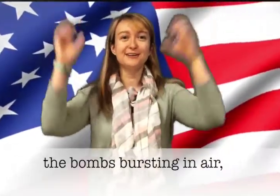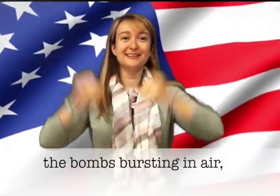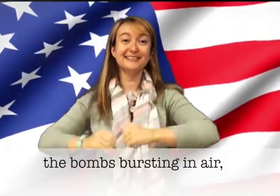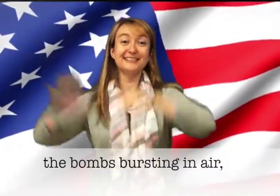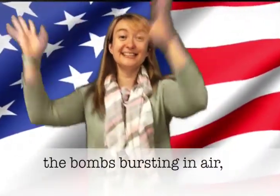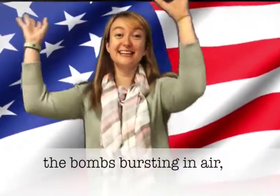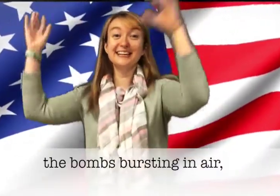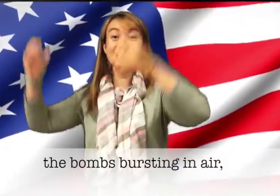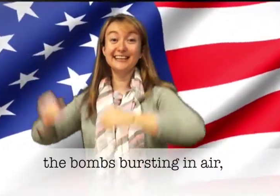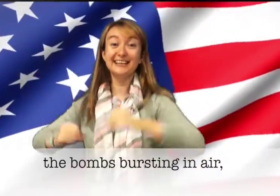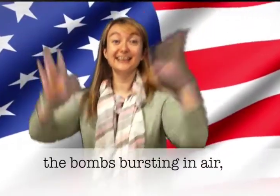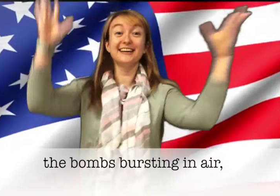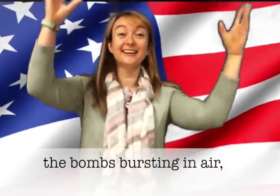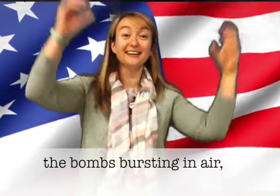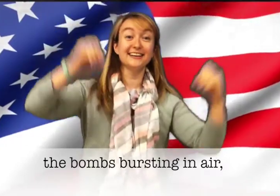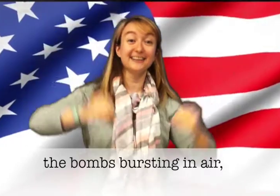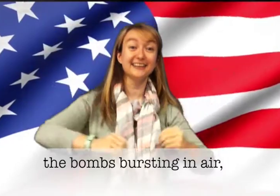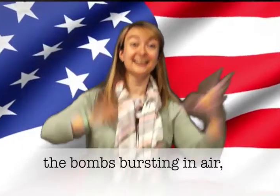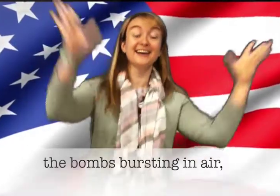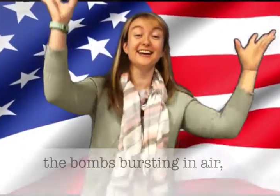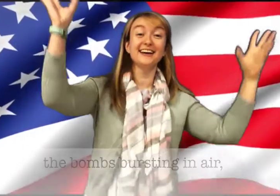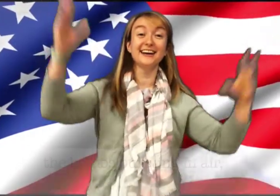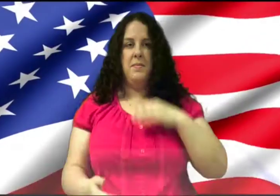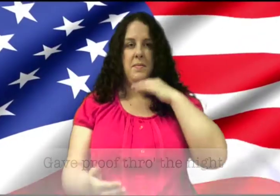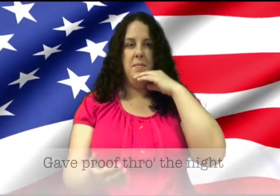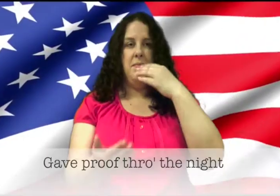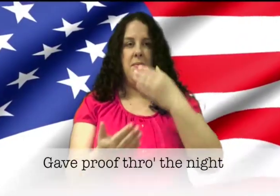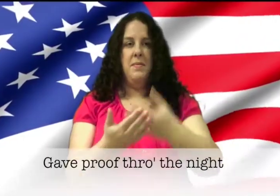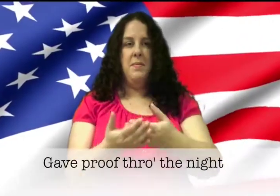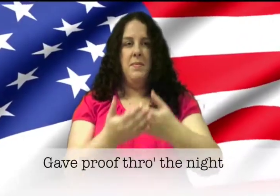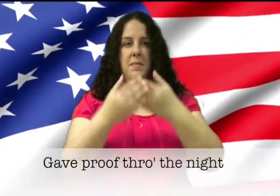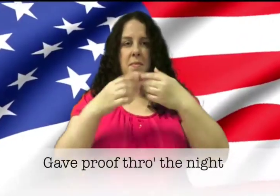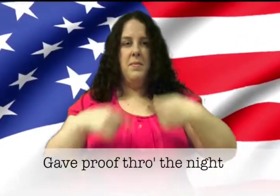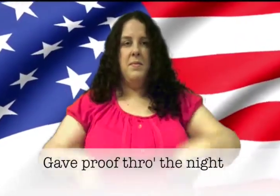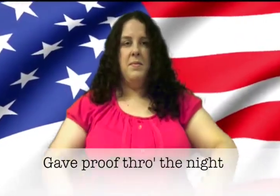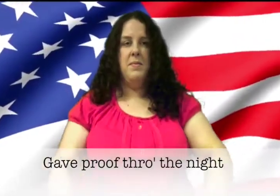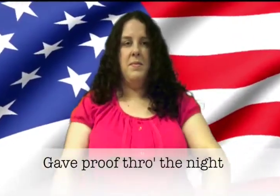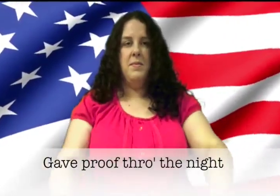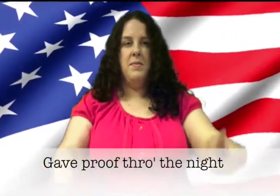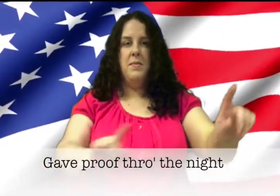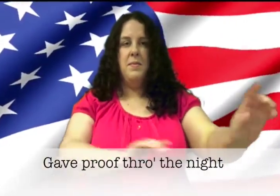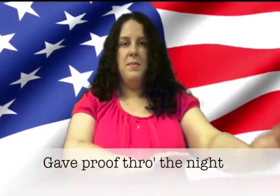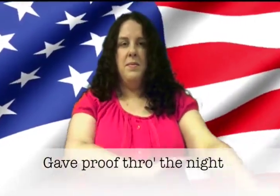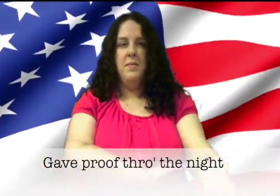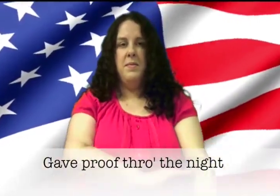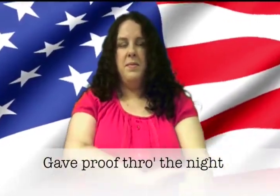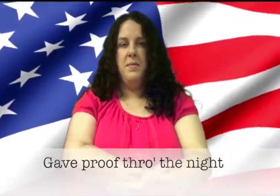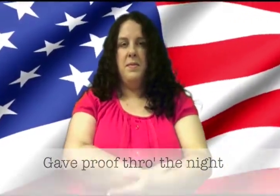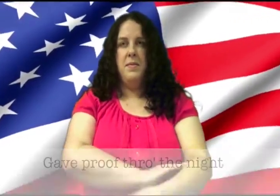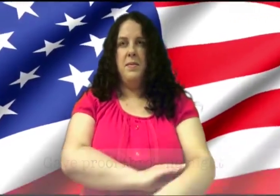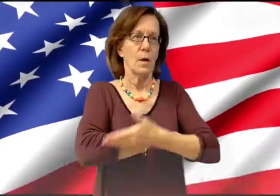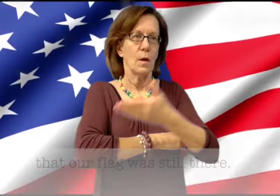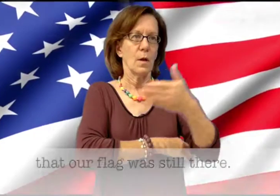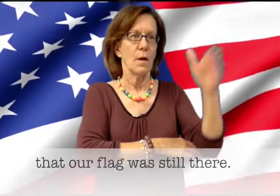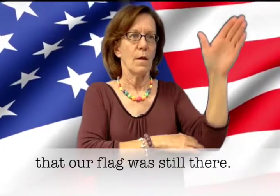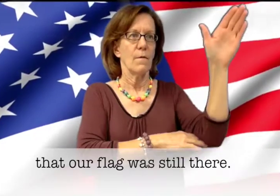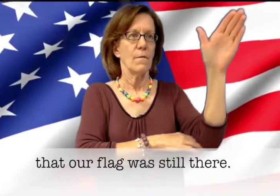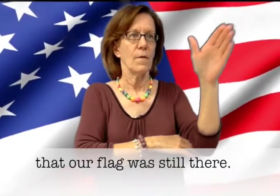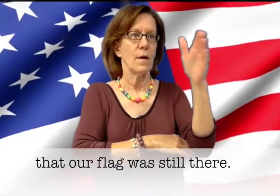bursting in air, gave proof through the light that our